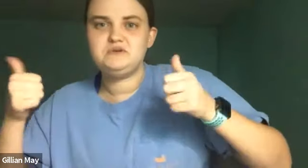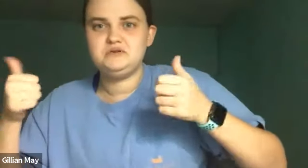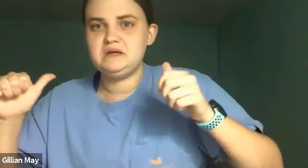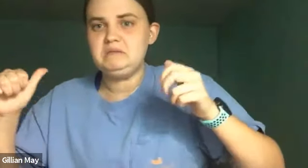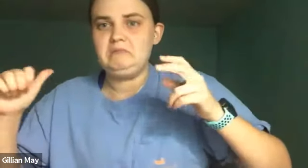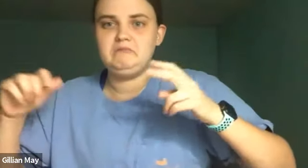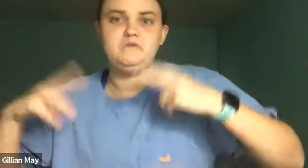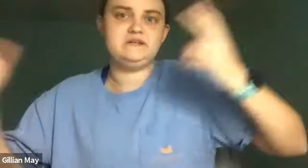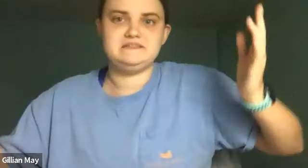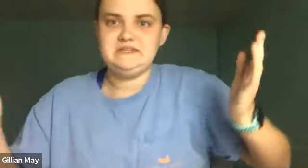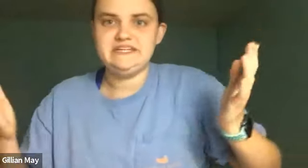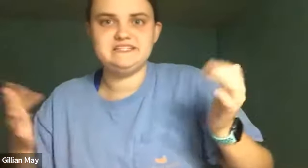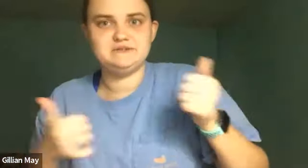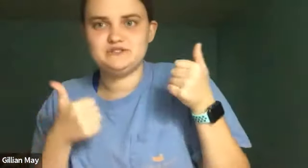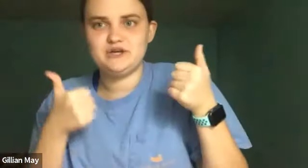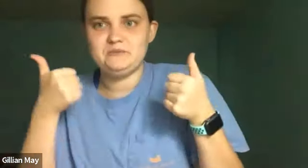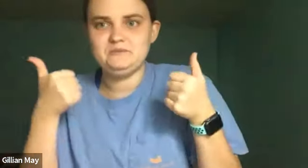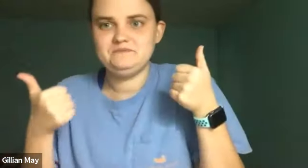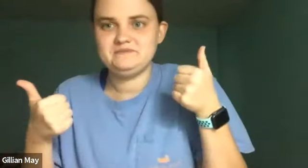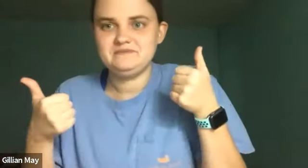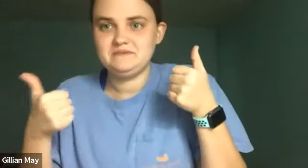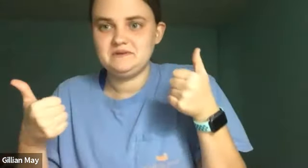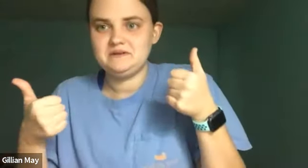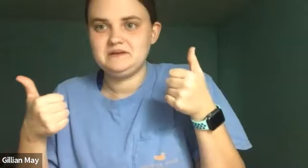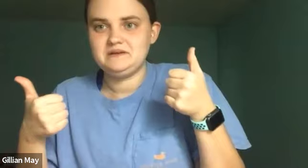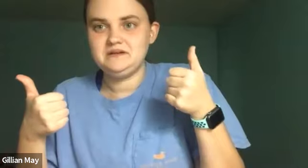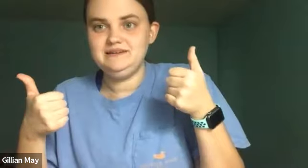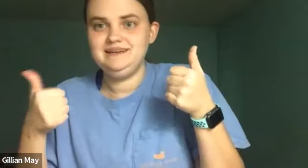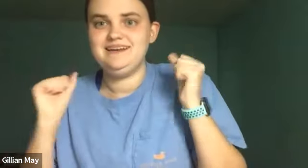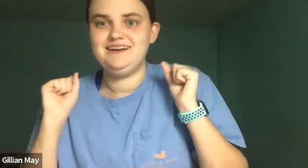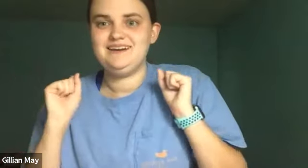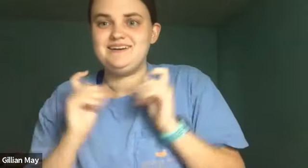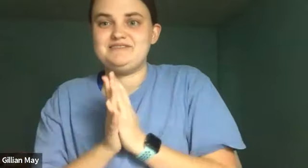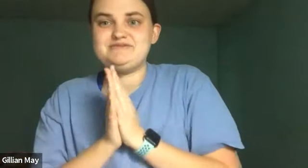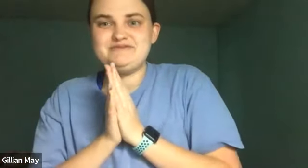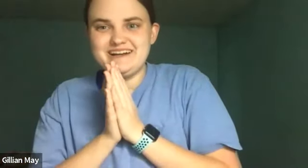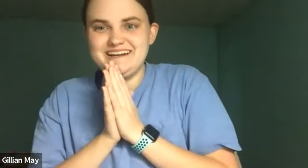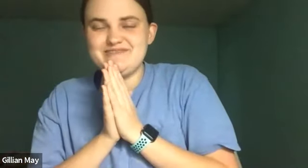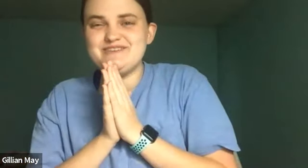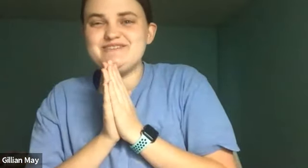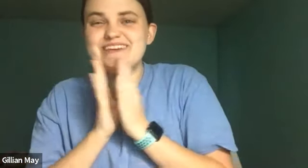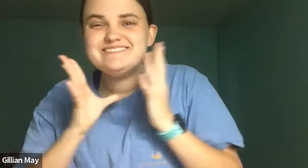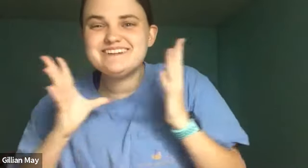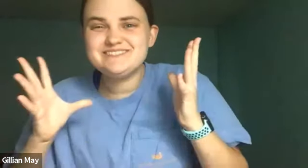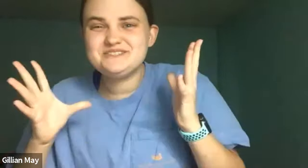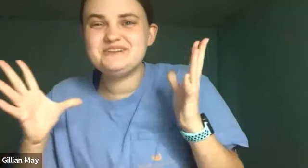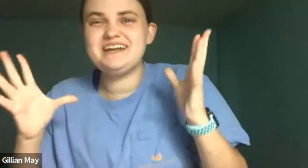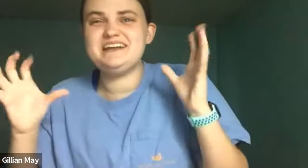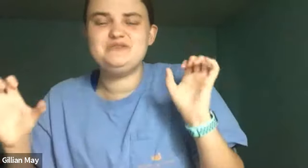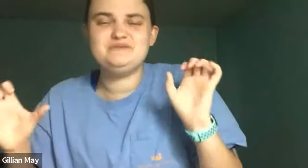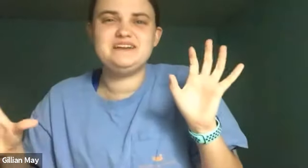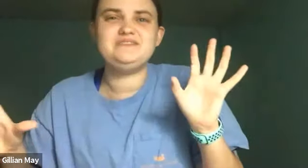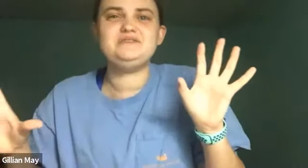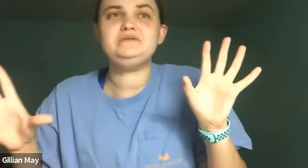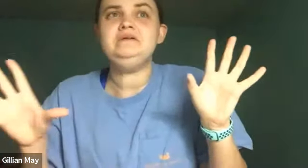you can voice if you need to. So good. All righty. Well, thank you guys for joining. I know it was kind of a little